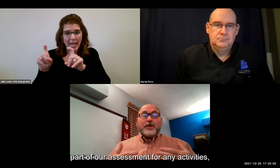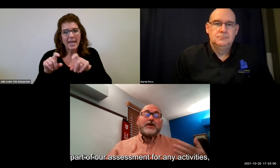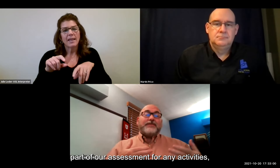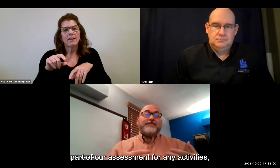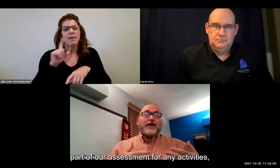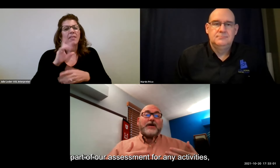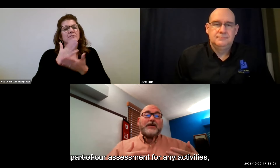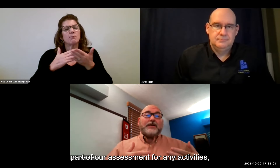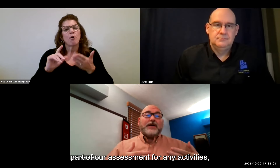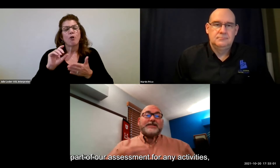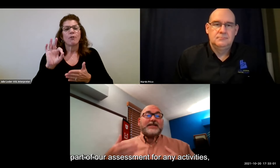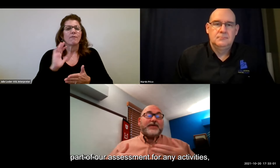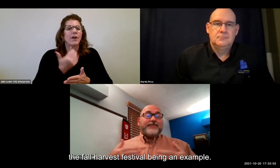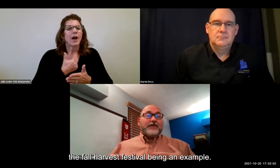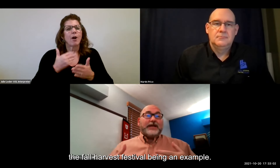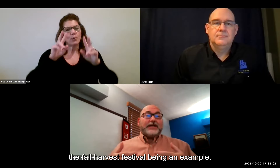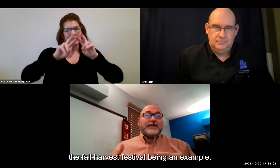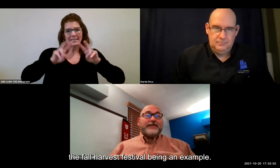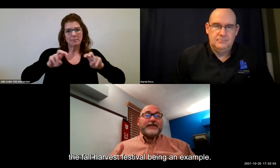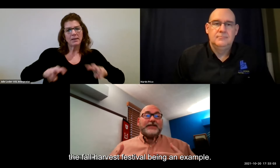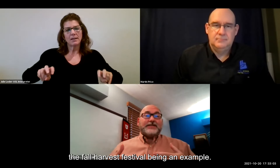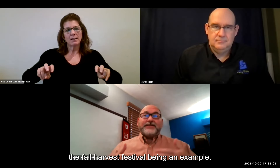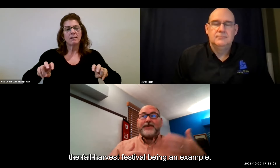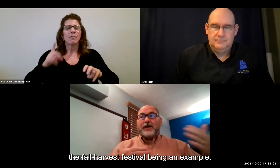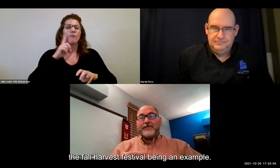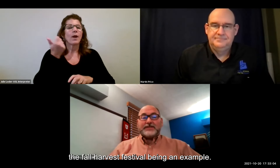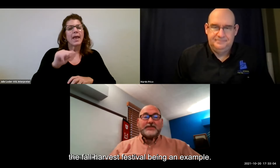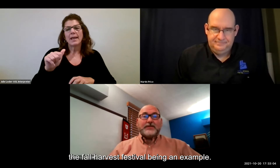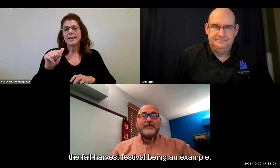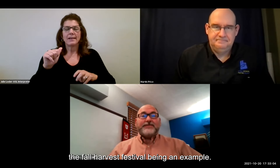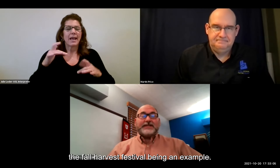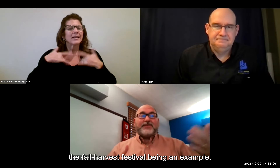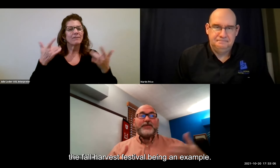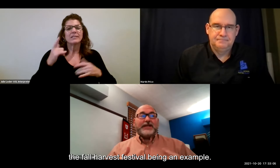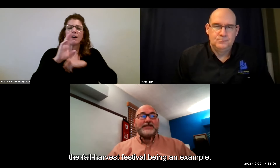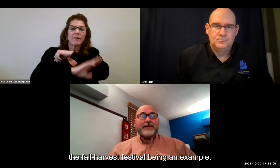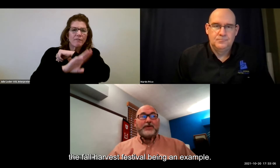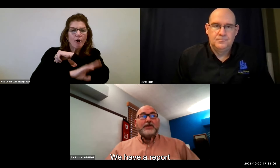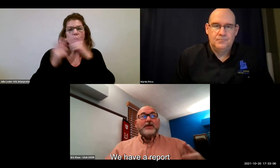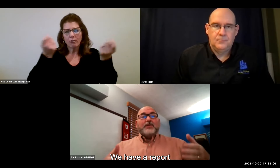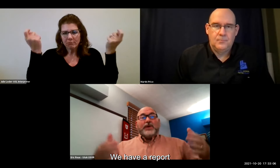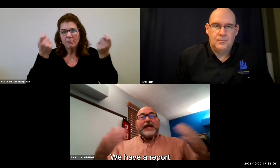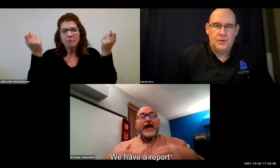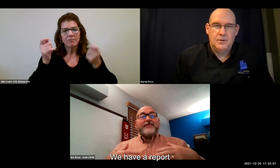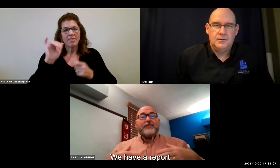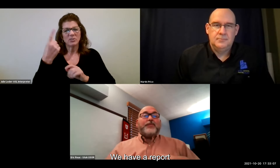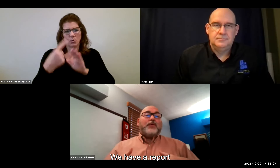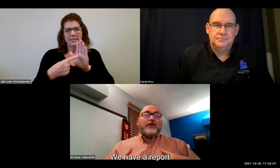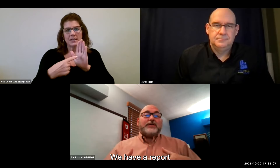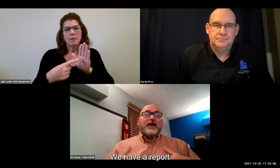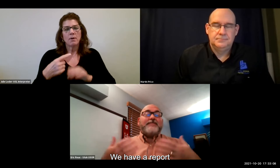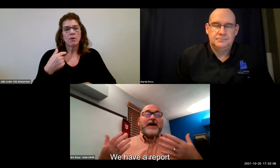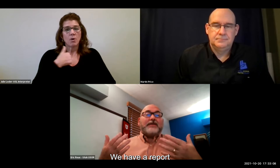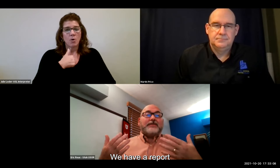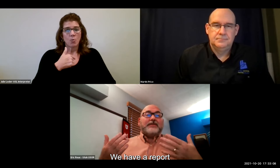is part of our assessment for any activities, the Fall Harvest Festival being an example. We have a